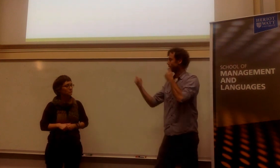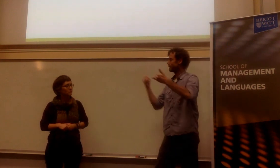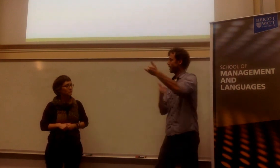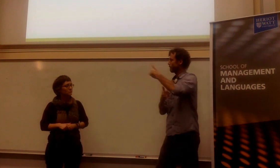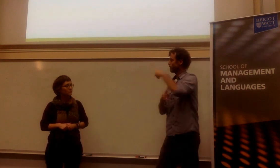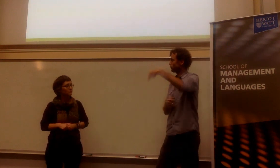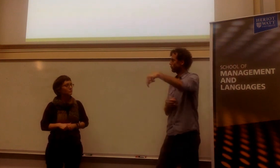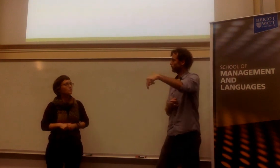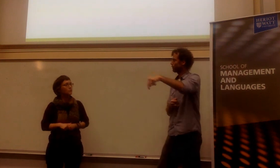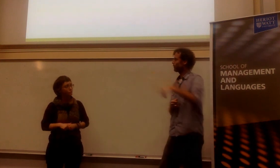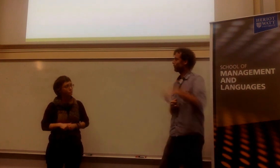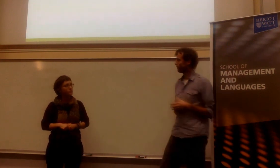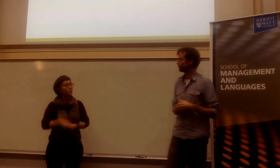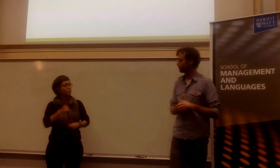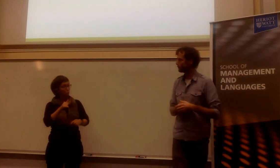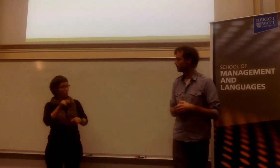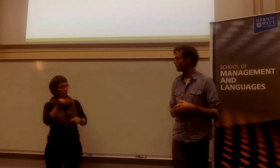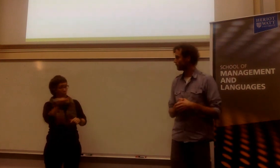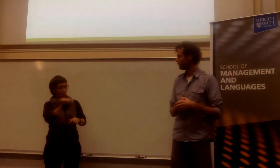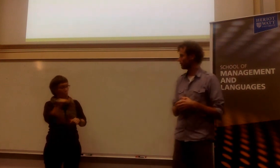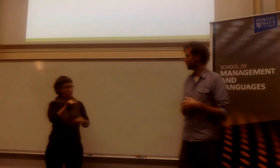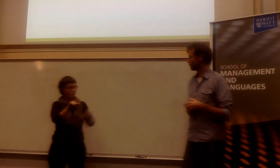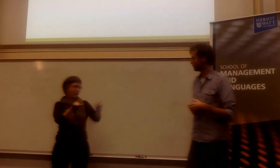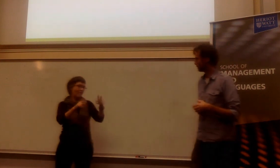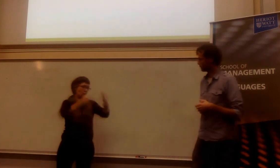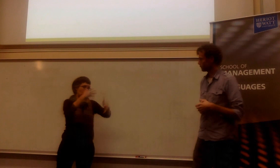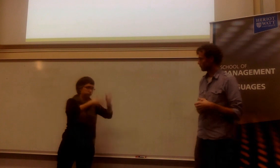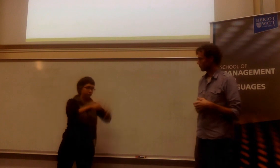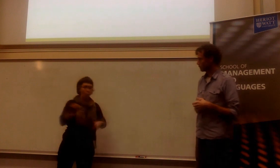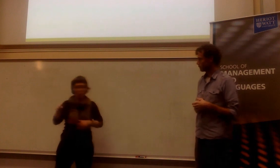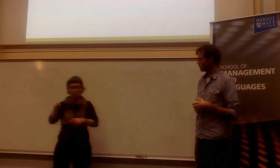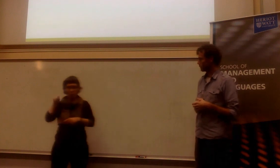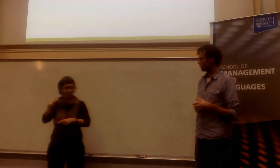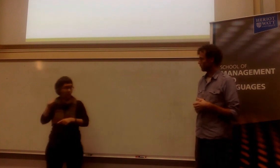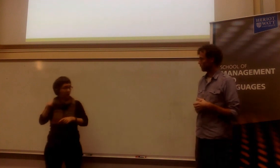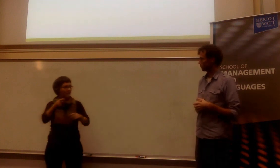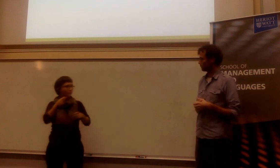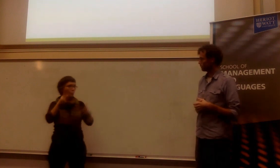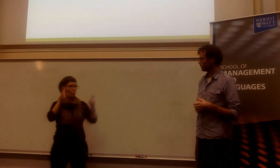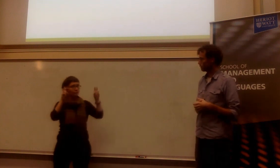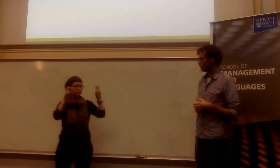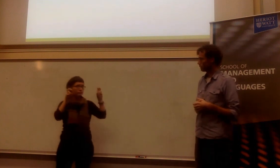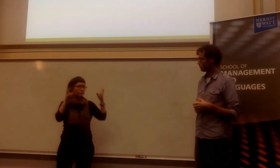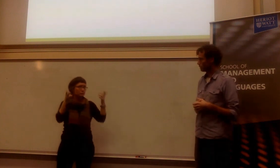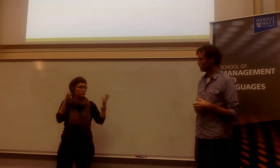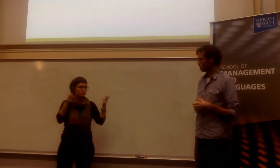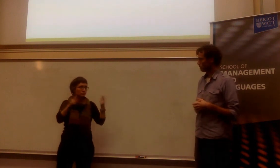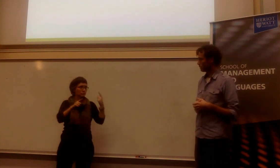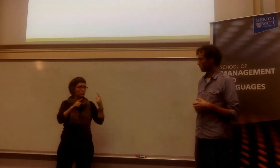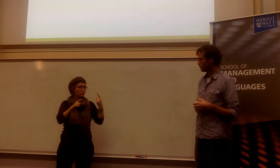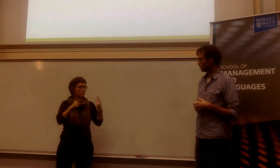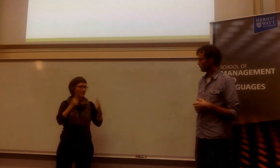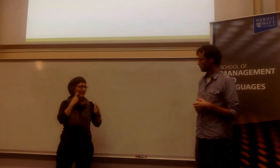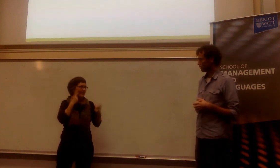is they re-speak what people in TV programs are saying, it's converted into text. But this is the same model, but just in a relay call. So you could